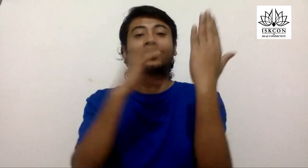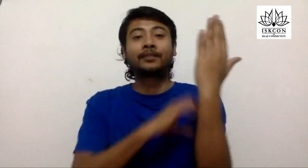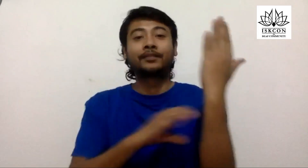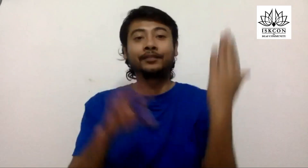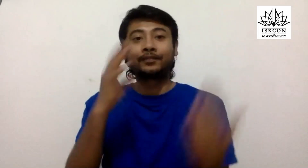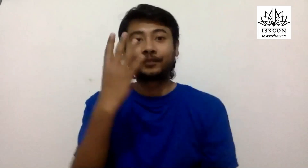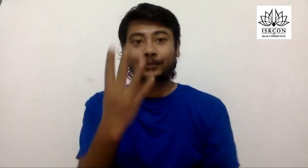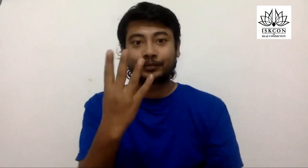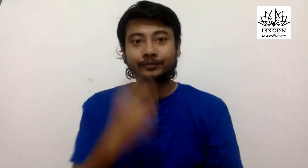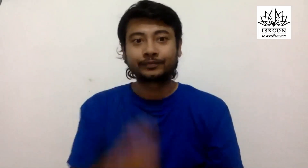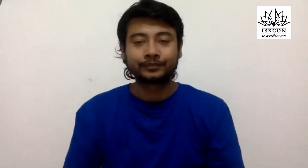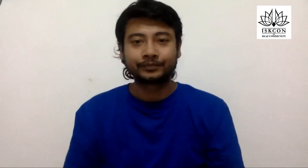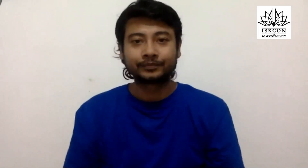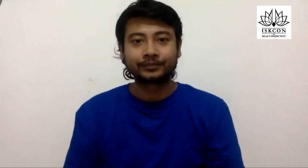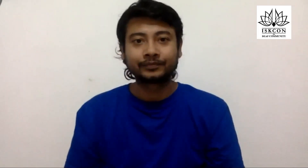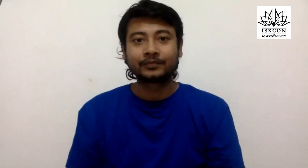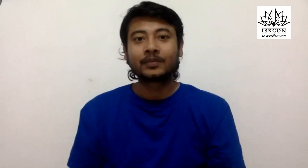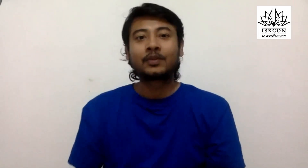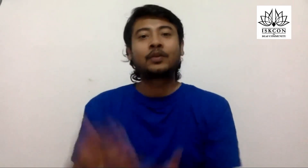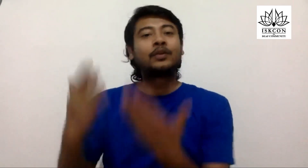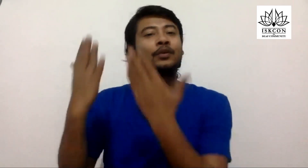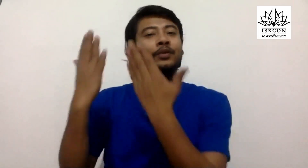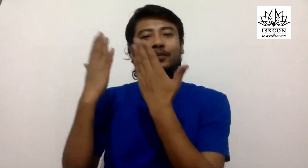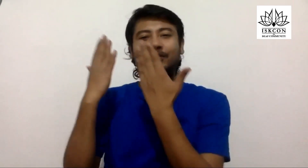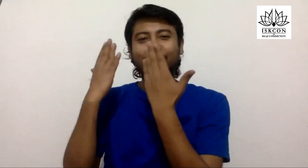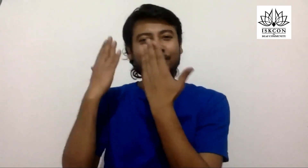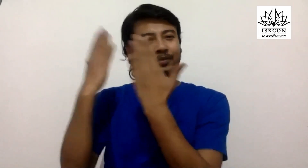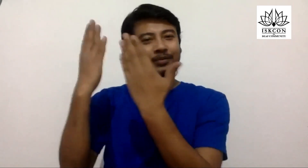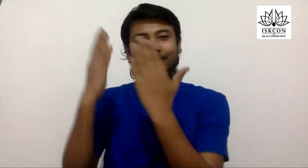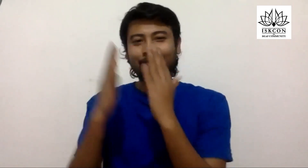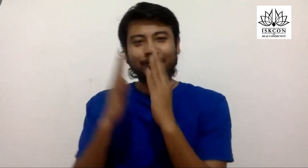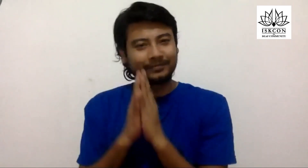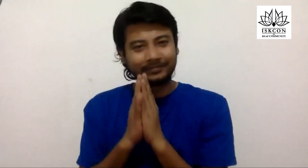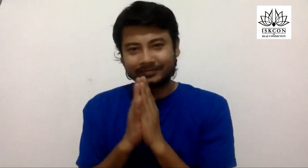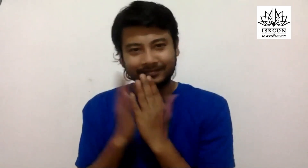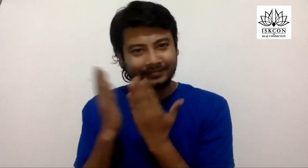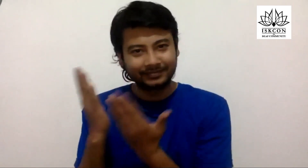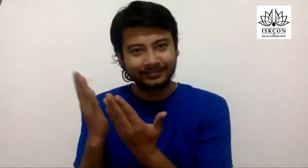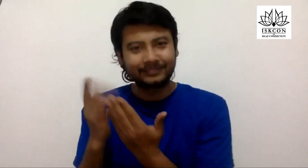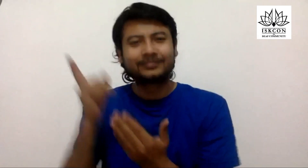O Lord, although you are able to give all kinds of benedictions,